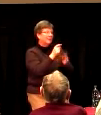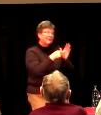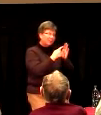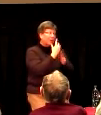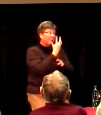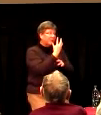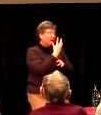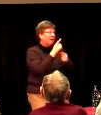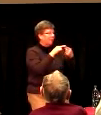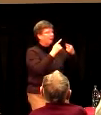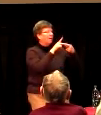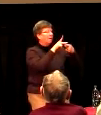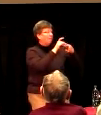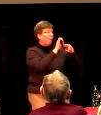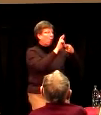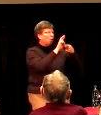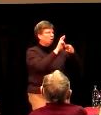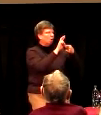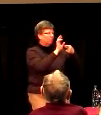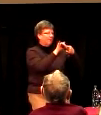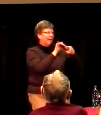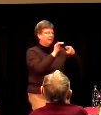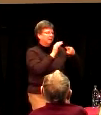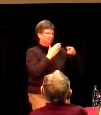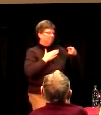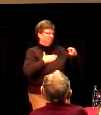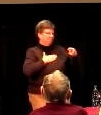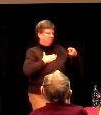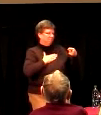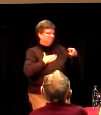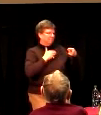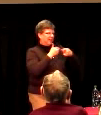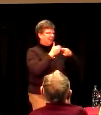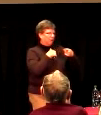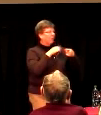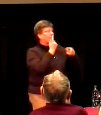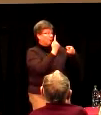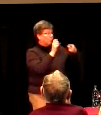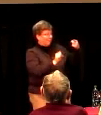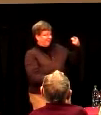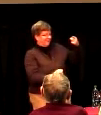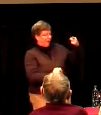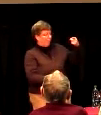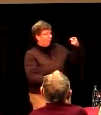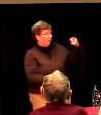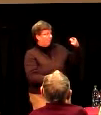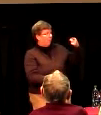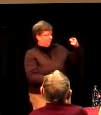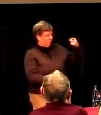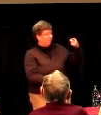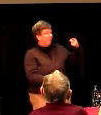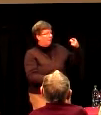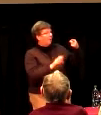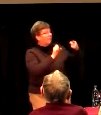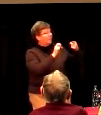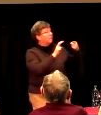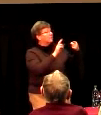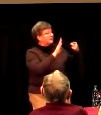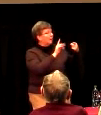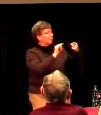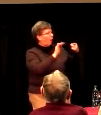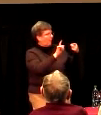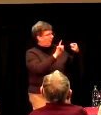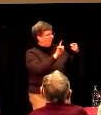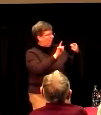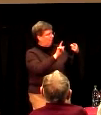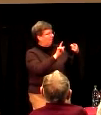the polar jet stream, which is the one we're used to up here in the northern hemisphere. There's one in the south as well. There's also a subtropical jet that tends to